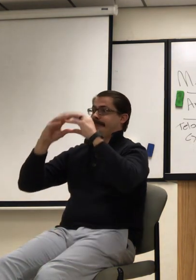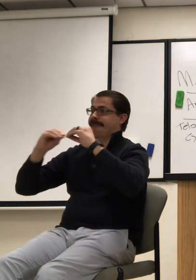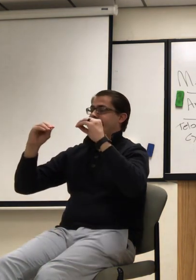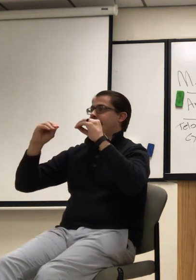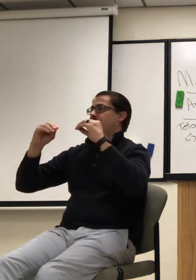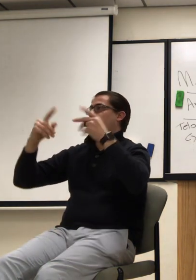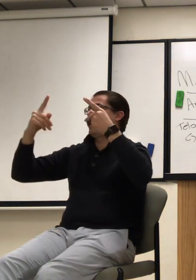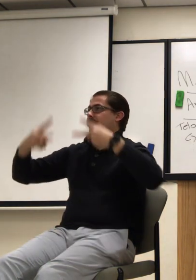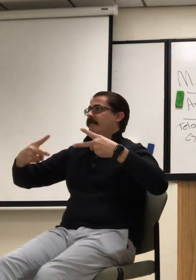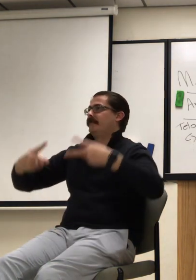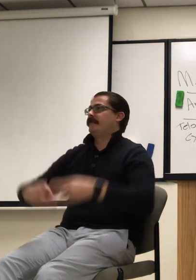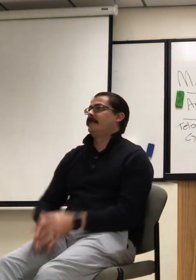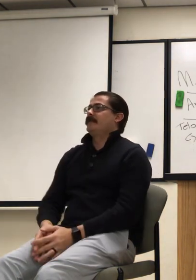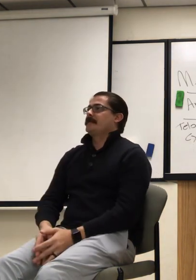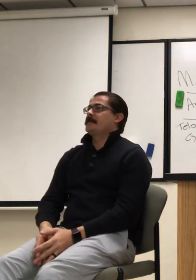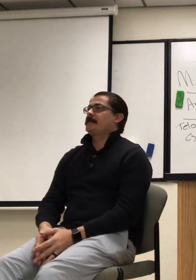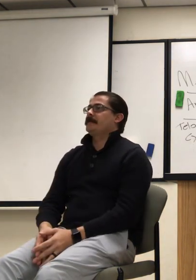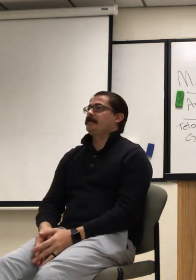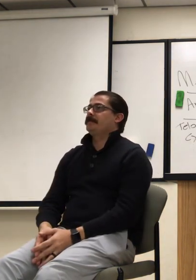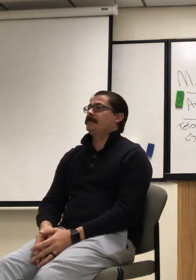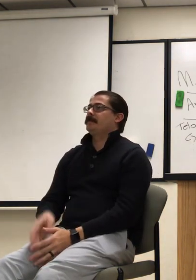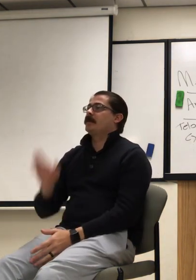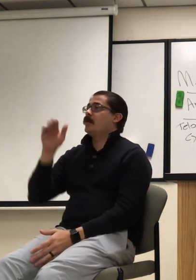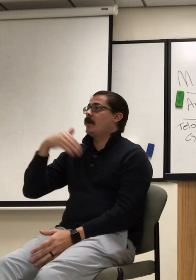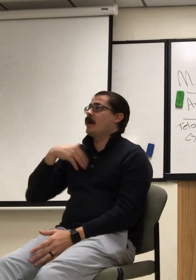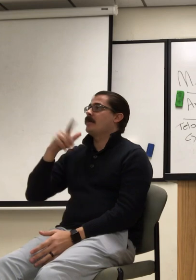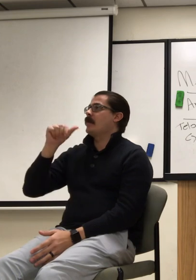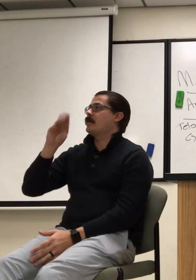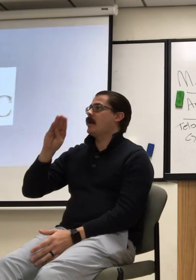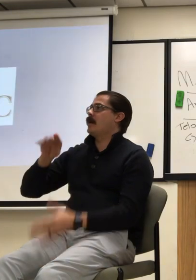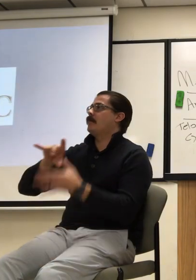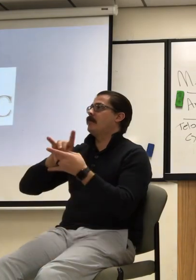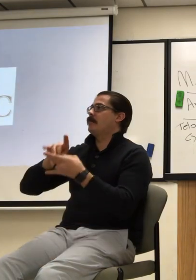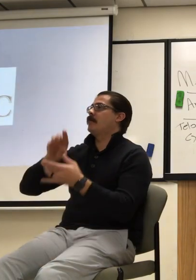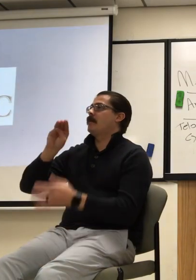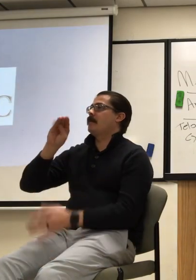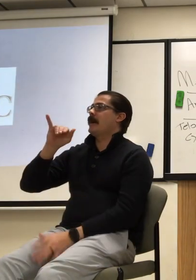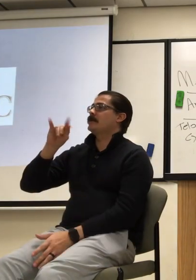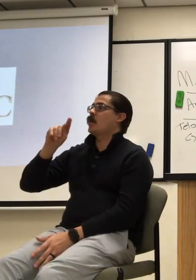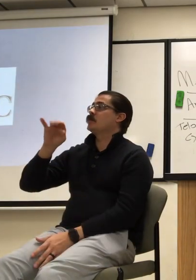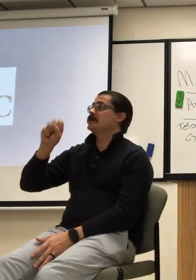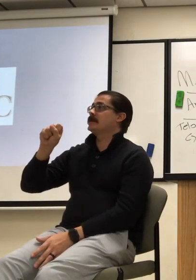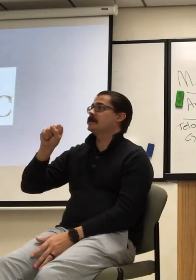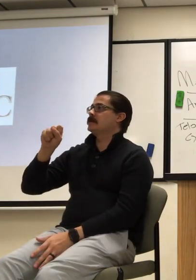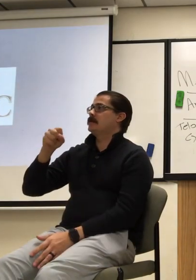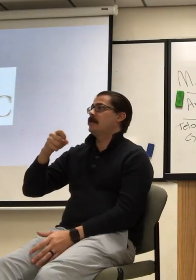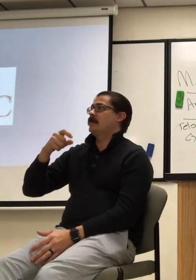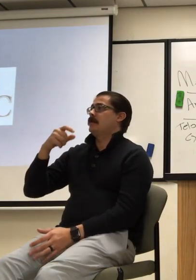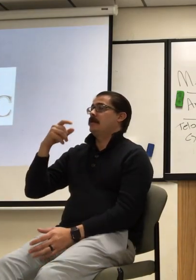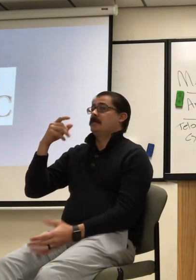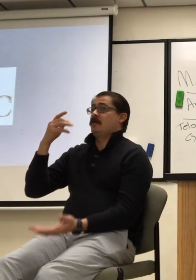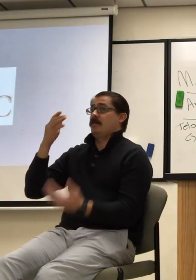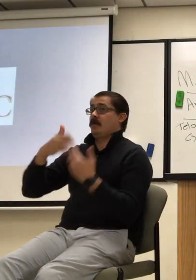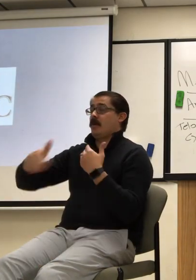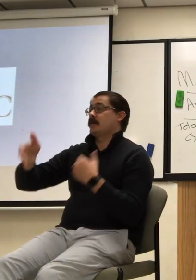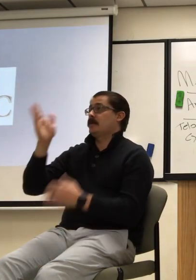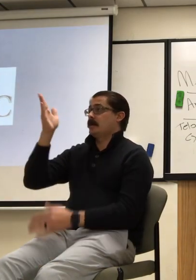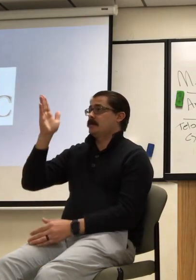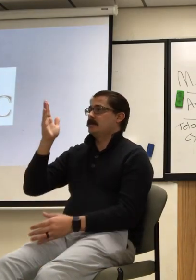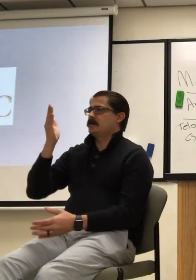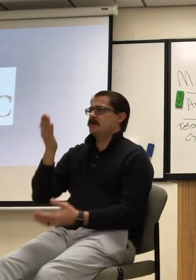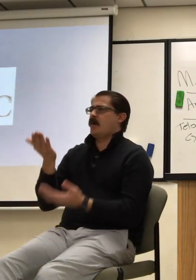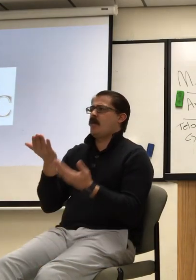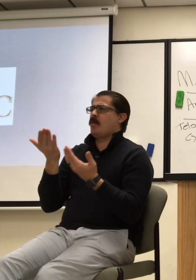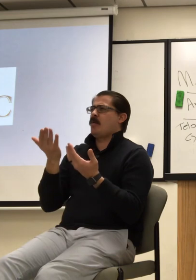All right. So we'll have a lab on mitosis, but with the time that remains in lecture, I want to go back to those